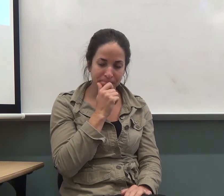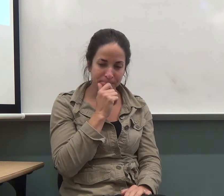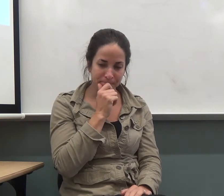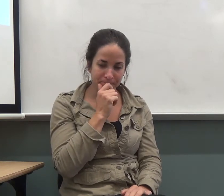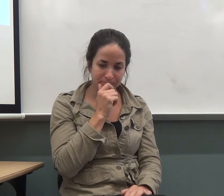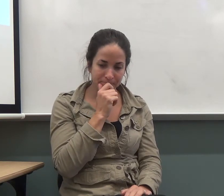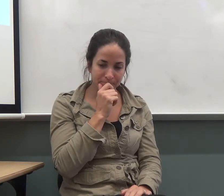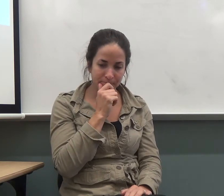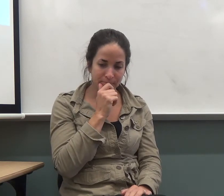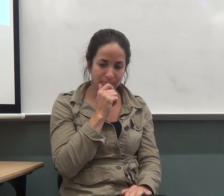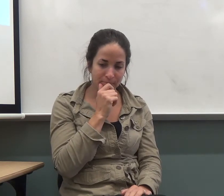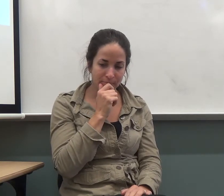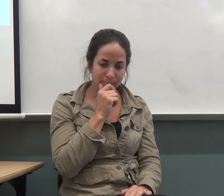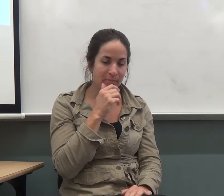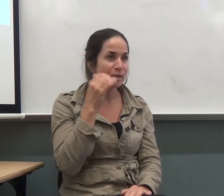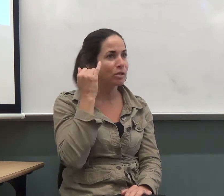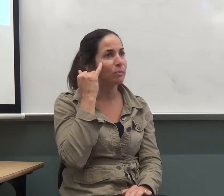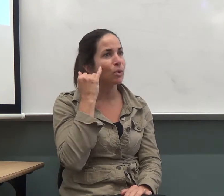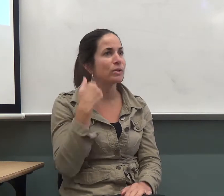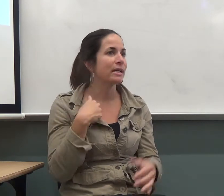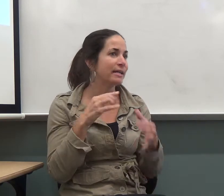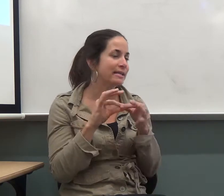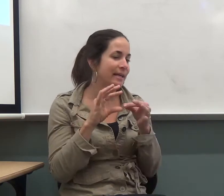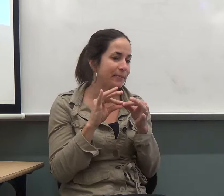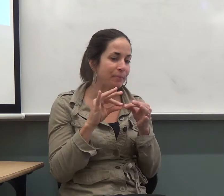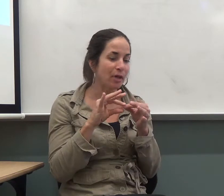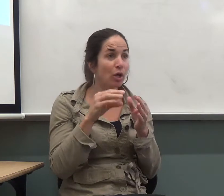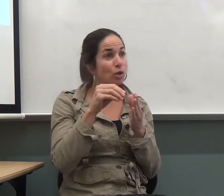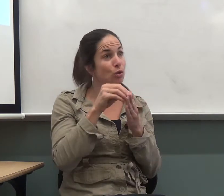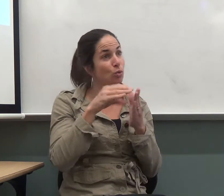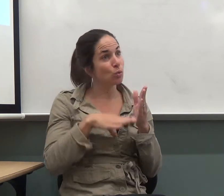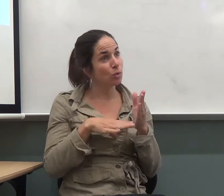I were to say that students in class